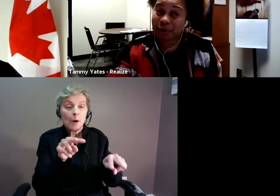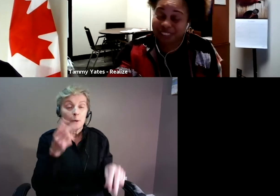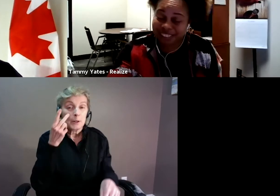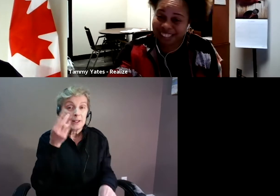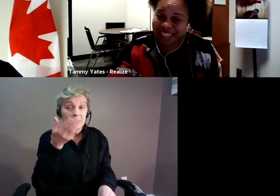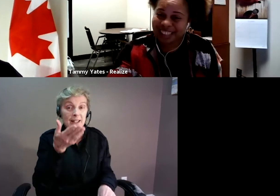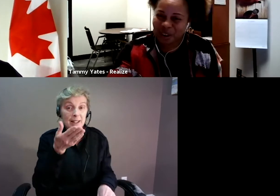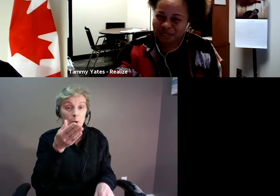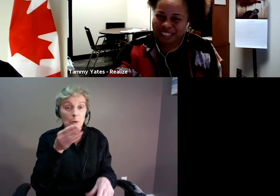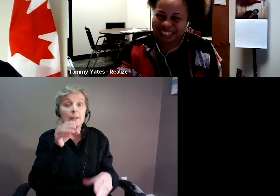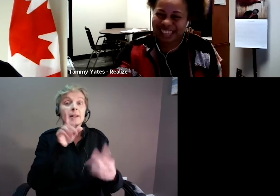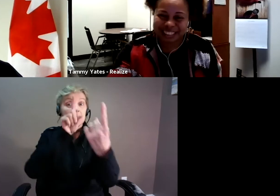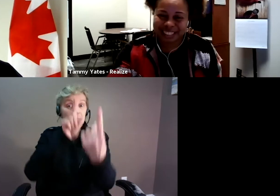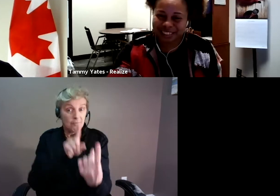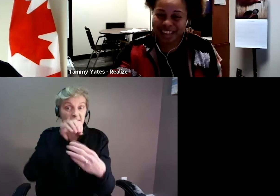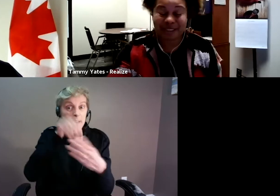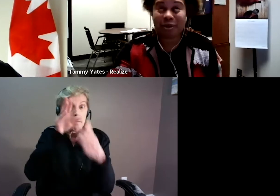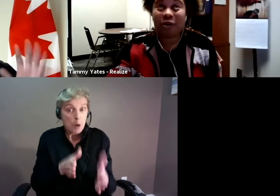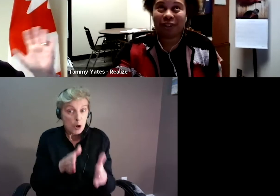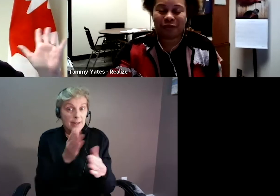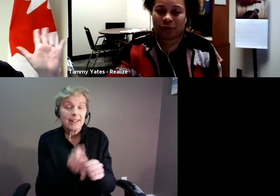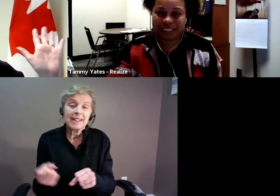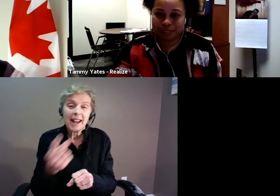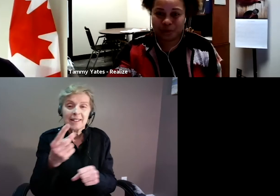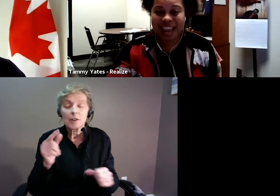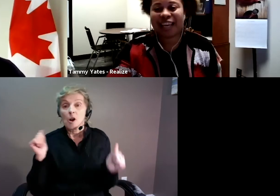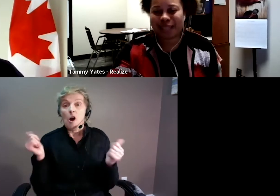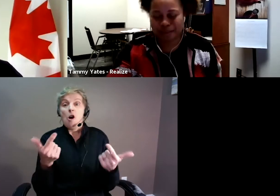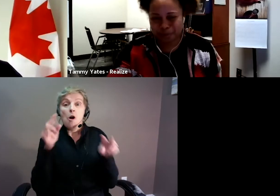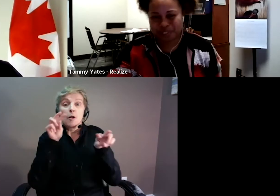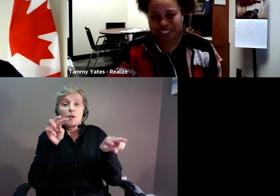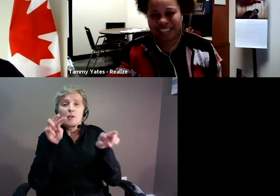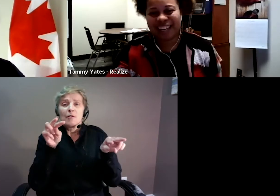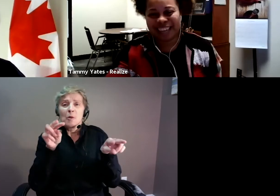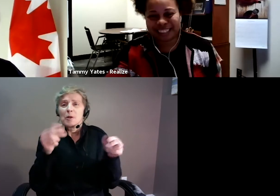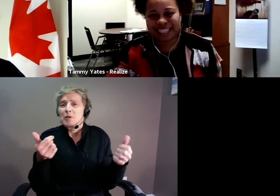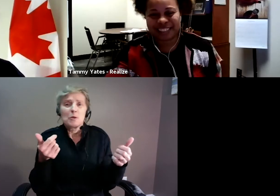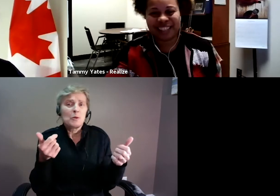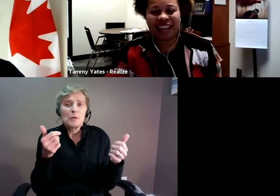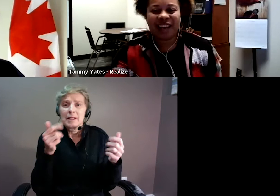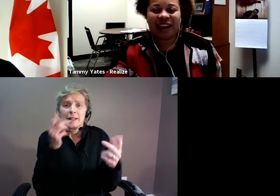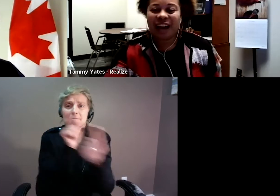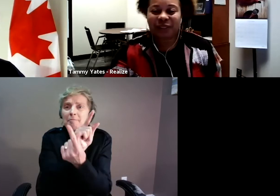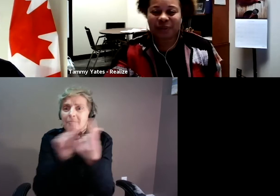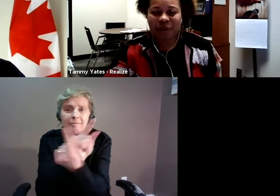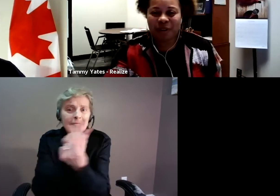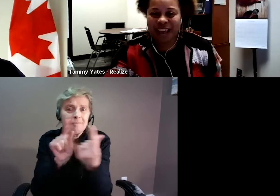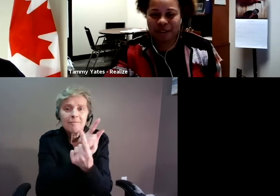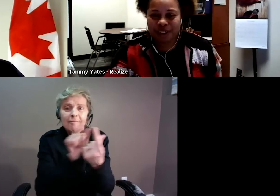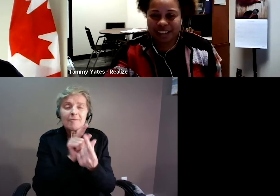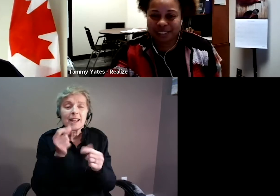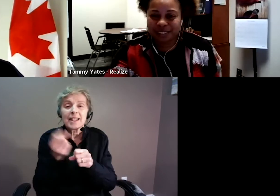in person at the conference next year. I think we all look forward to doing anything in person next year. I don't know